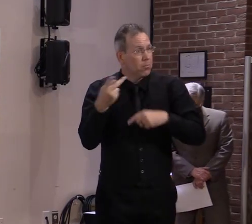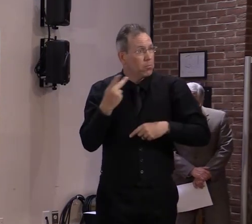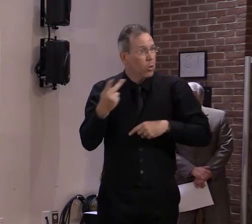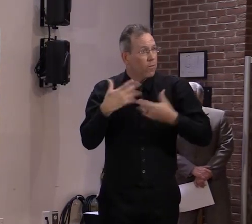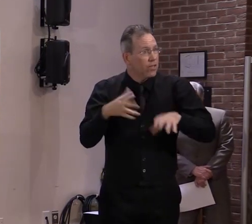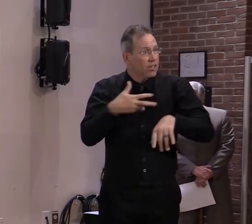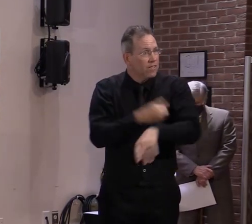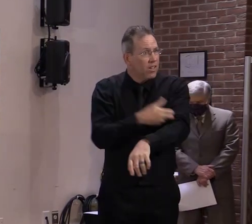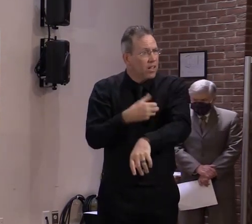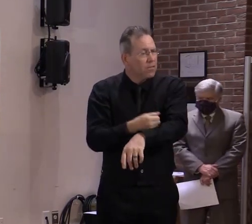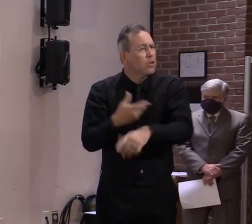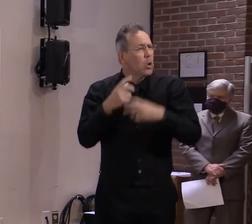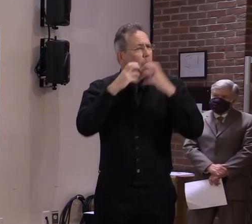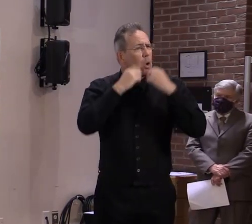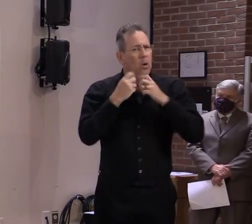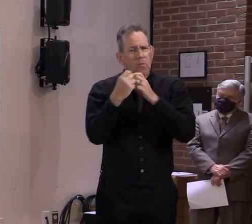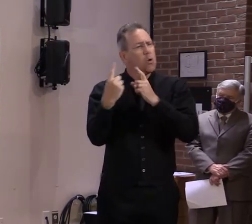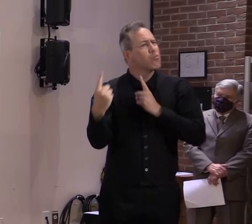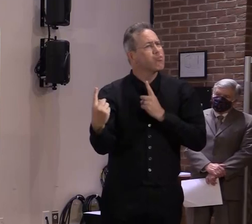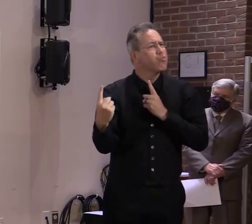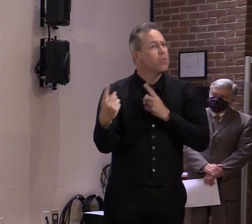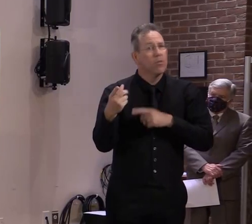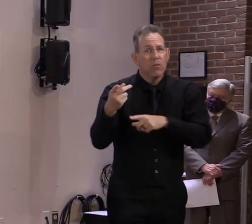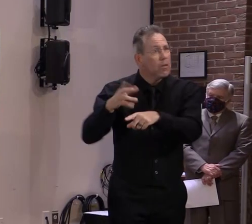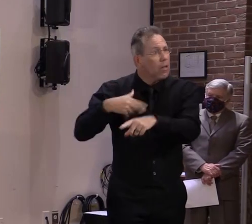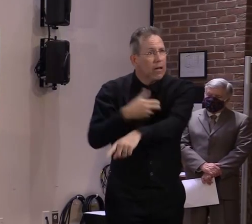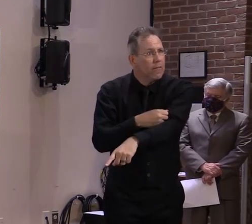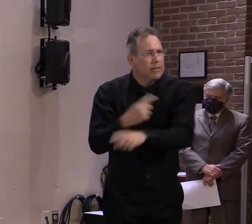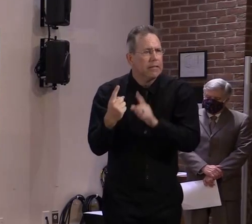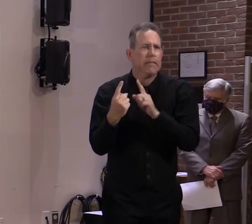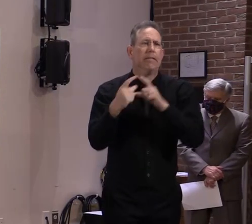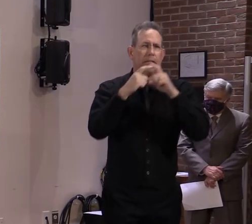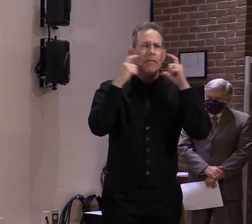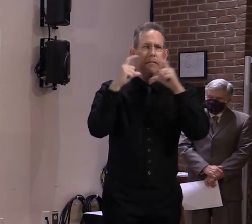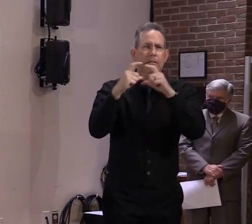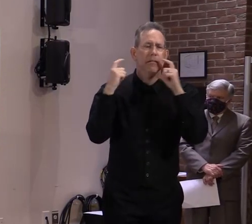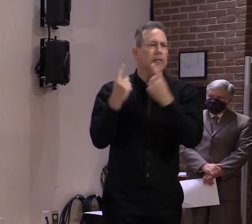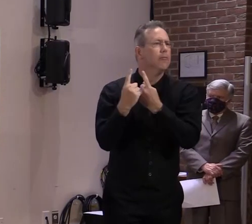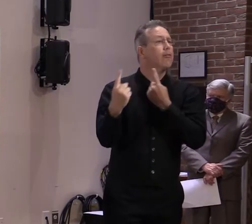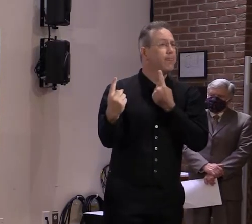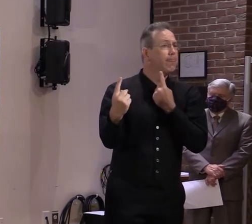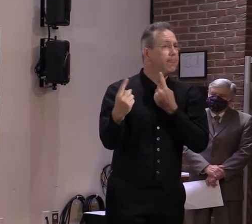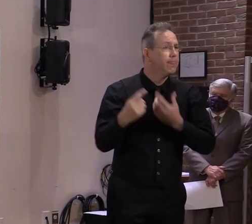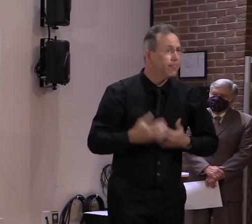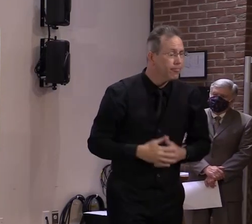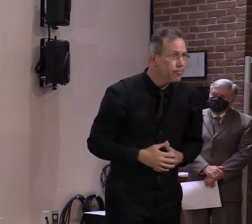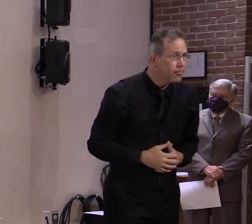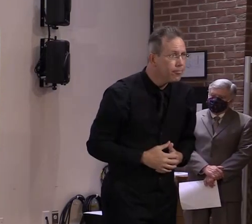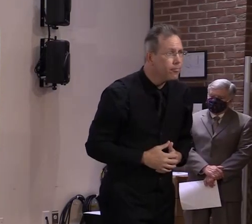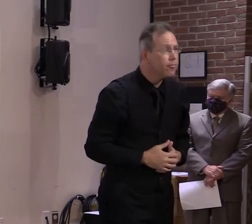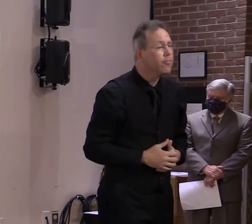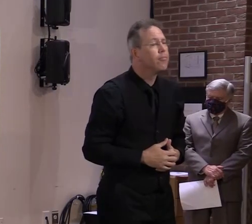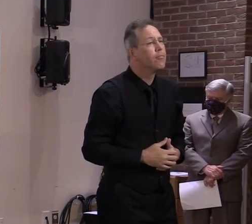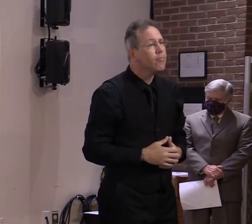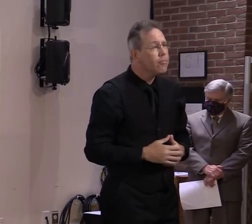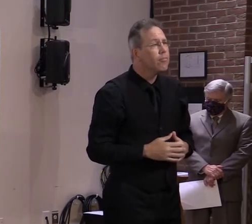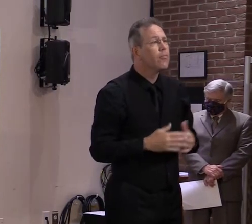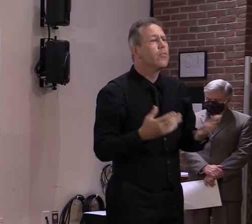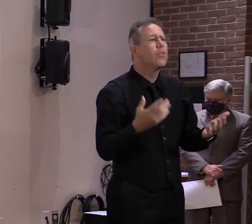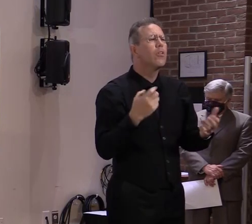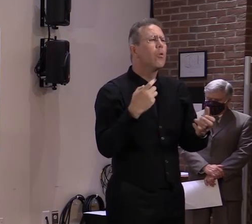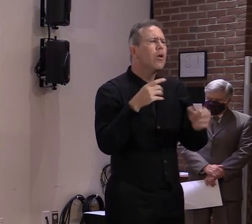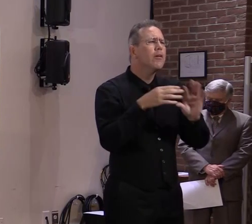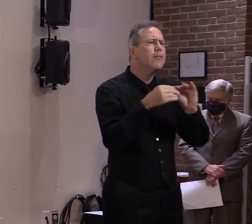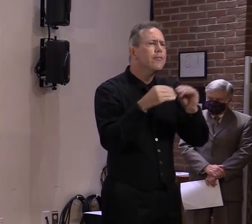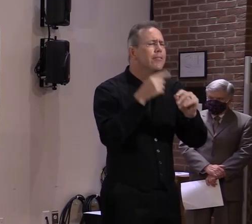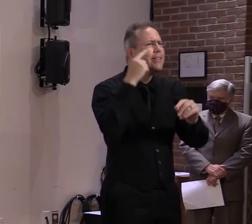vigilance remains the foundation of our efforts. In addition to universal guidance, the most important thing you can do for yourself, your family, and